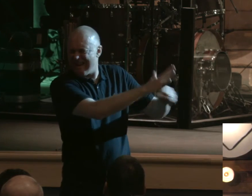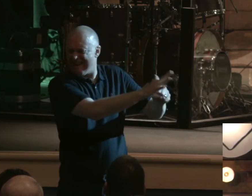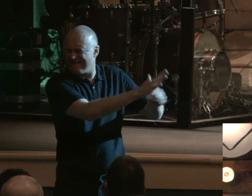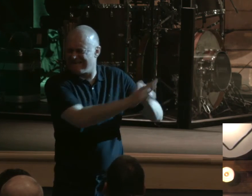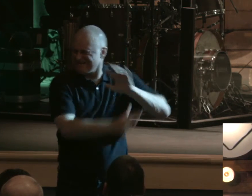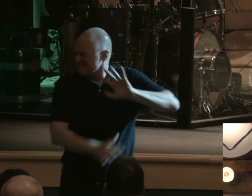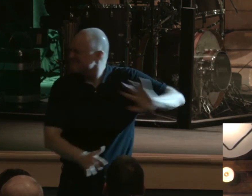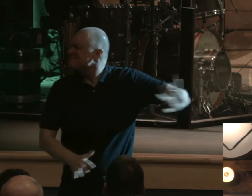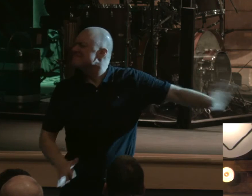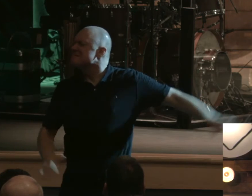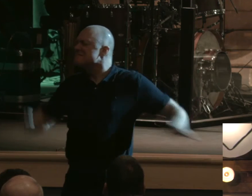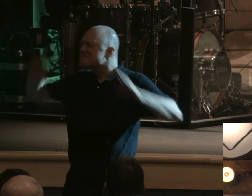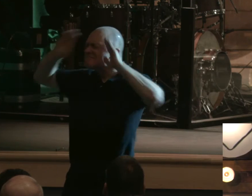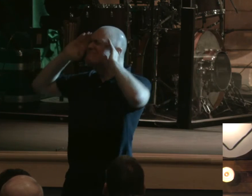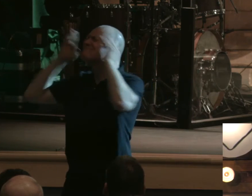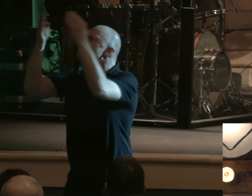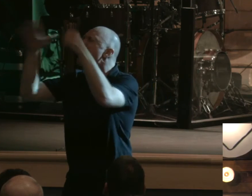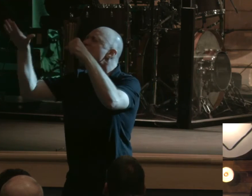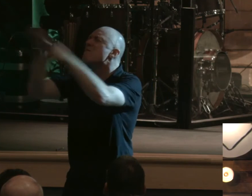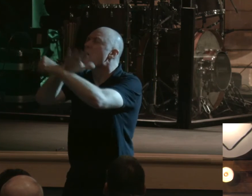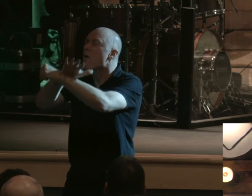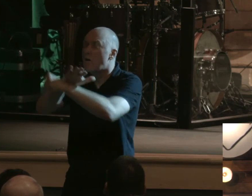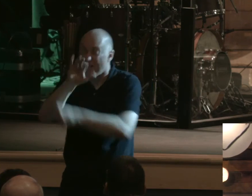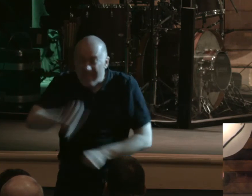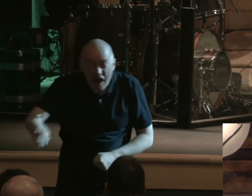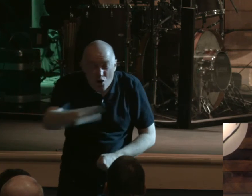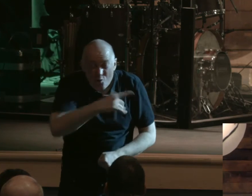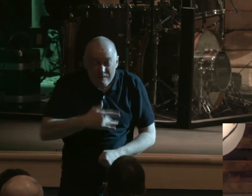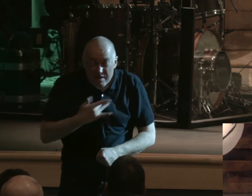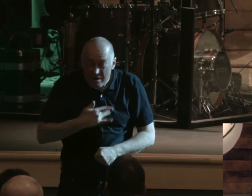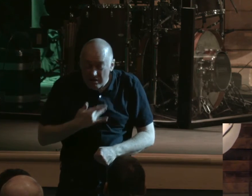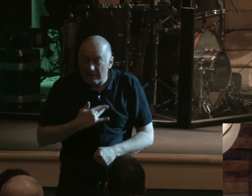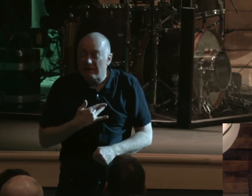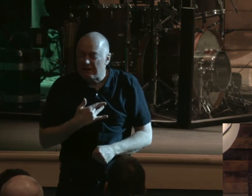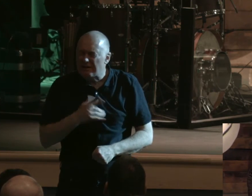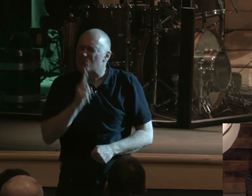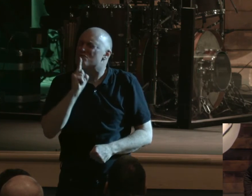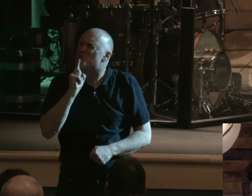Christ in your life, like truly,